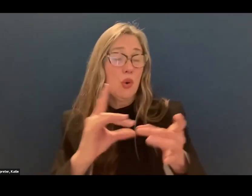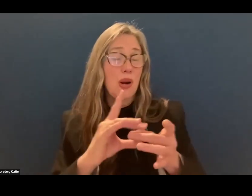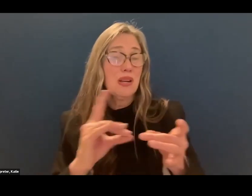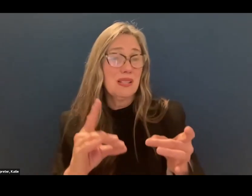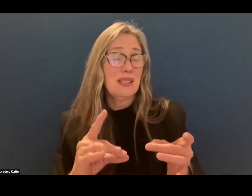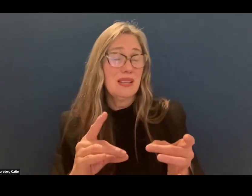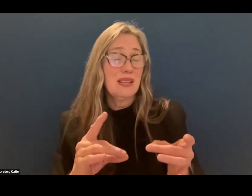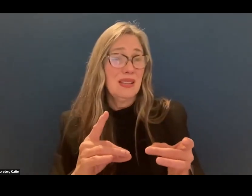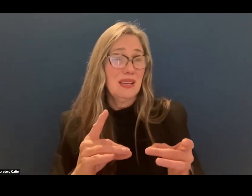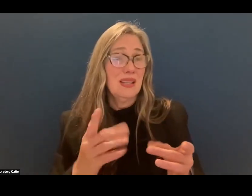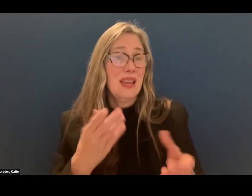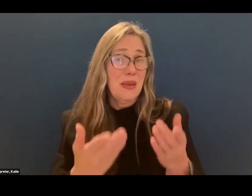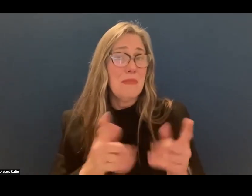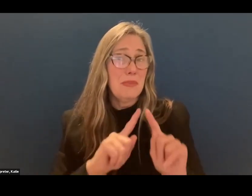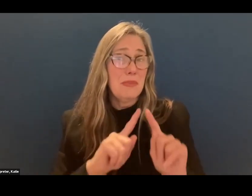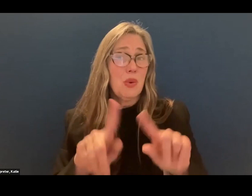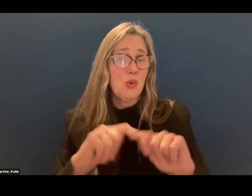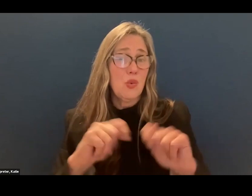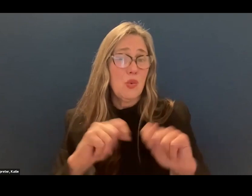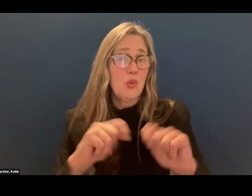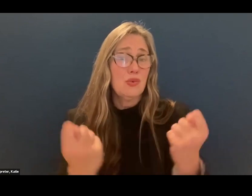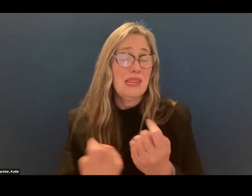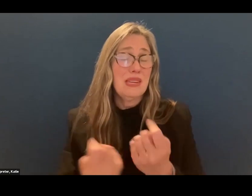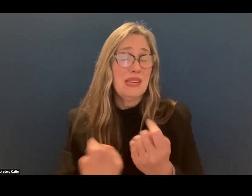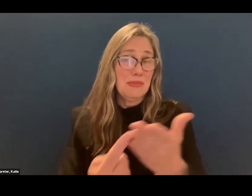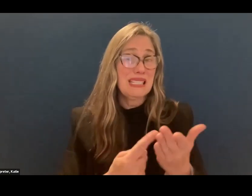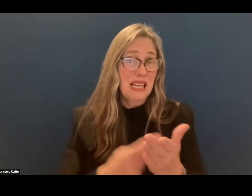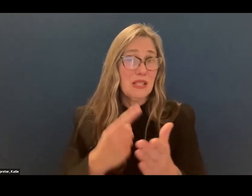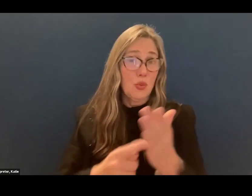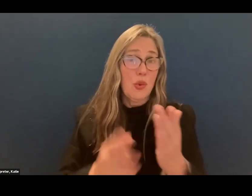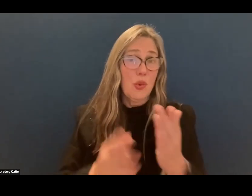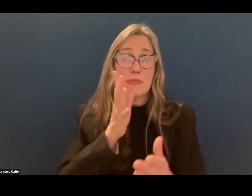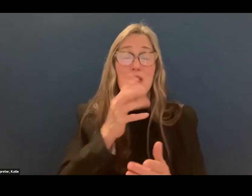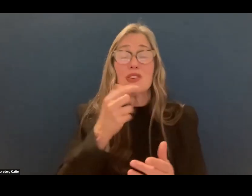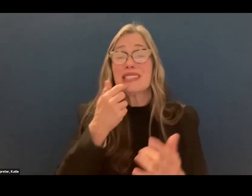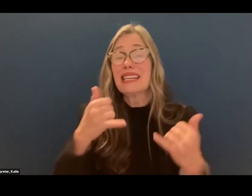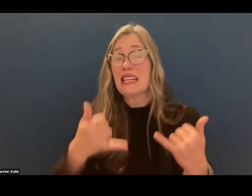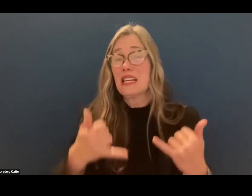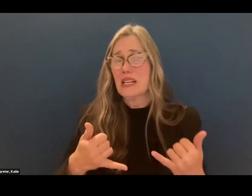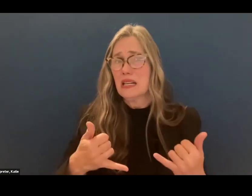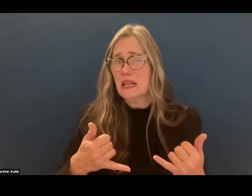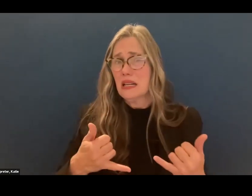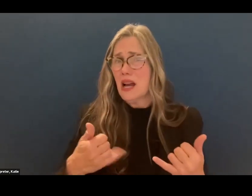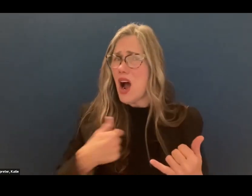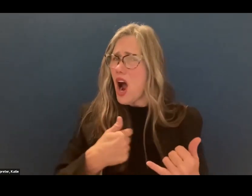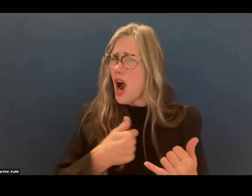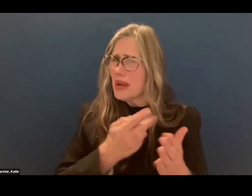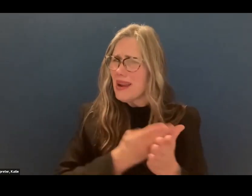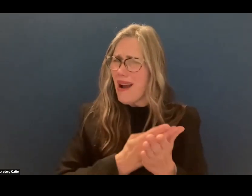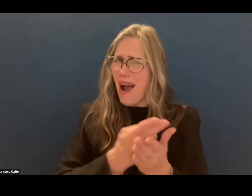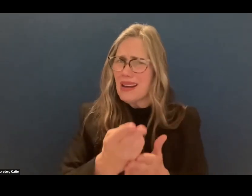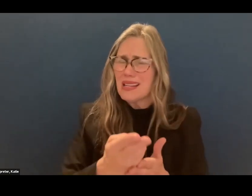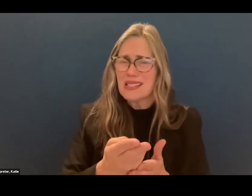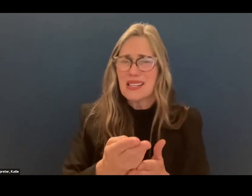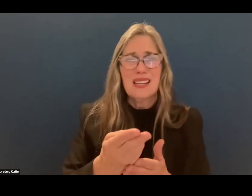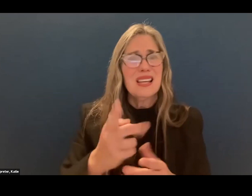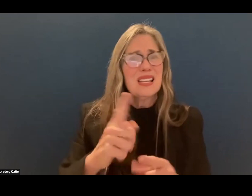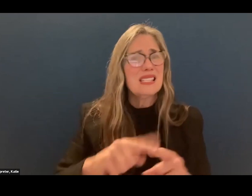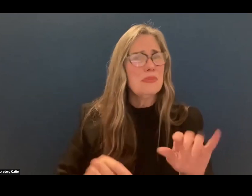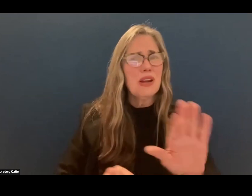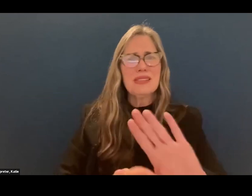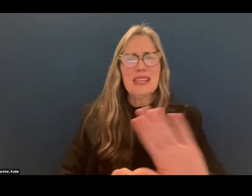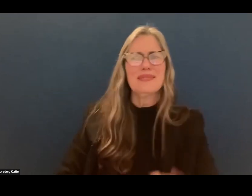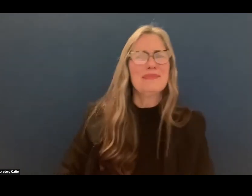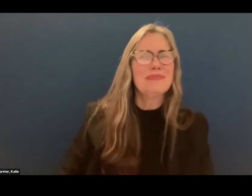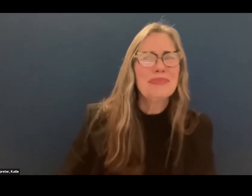into meeting to talk about. Yeah. And are we being real in those comments? Sometimes we have to call each other on the carpet. You're not doing